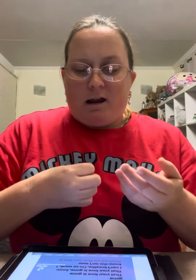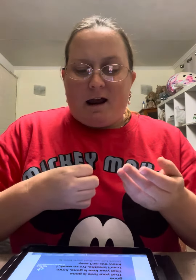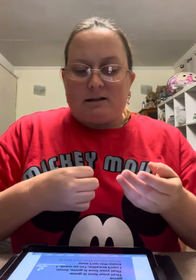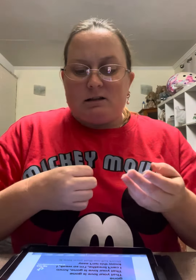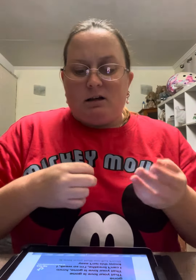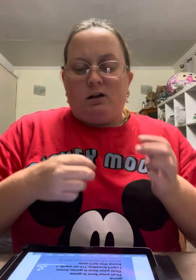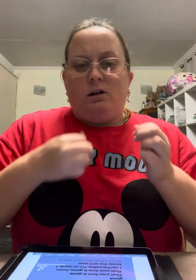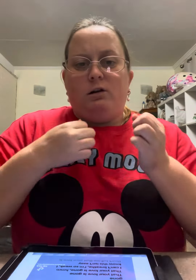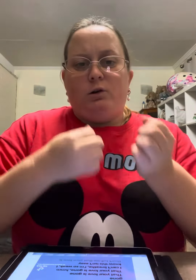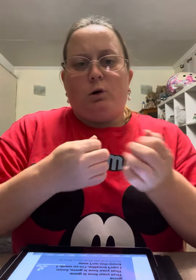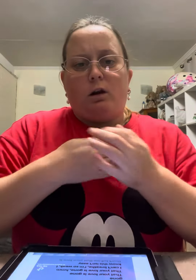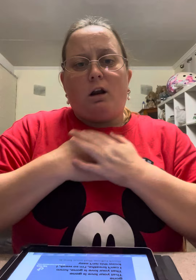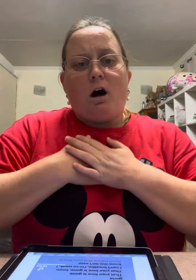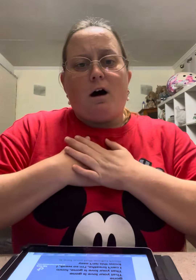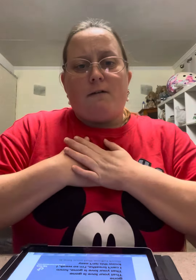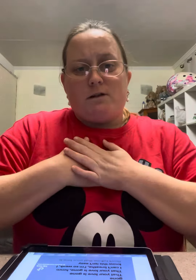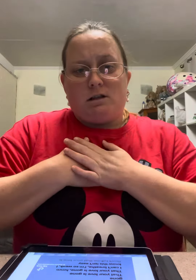that your love is